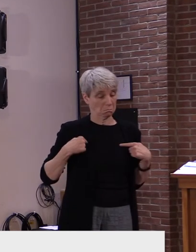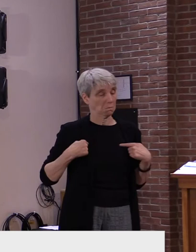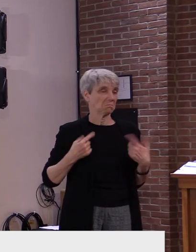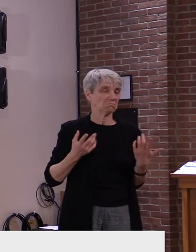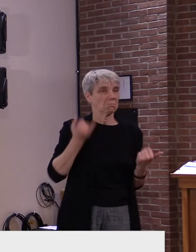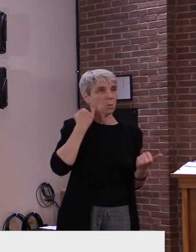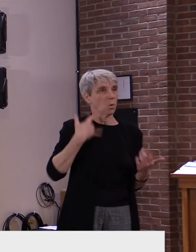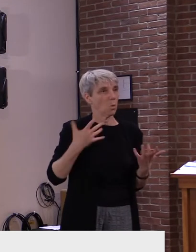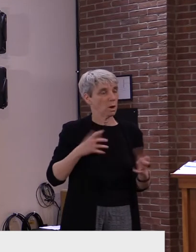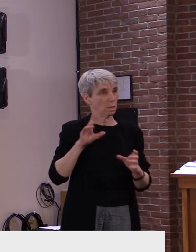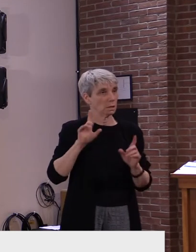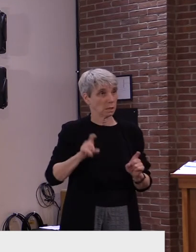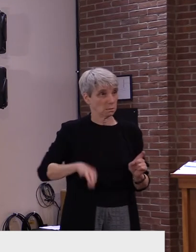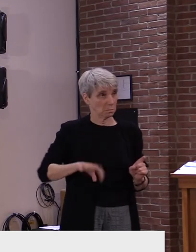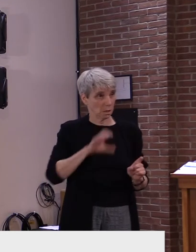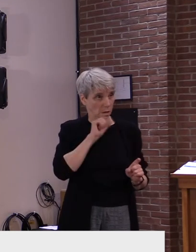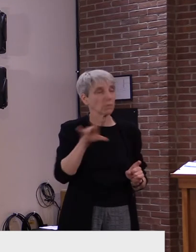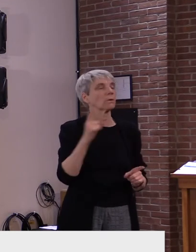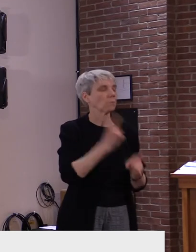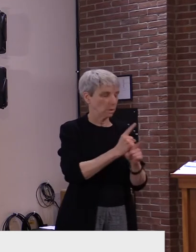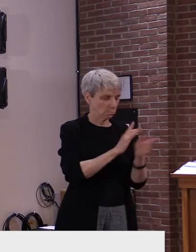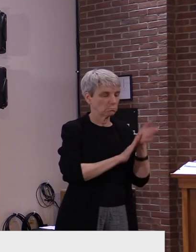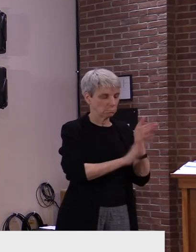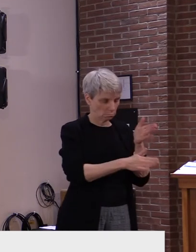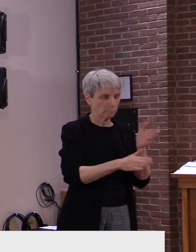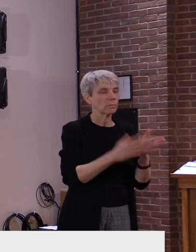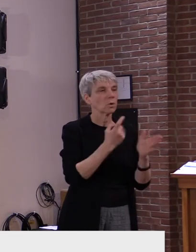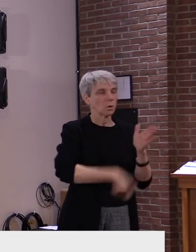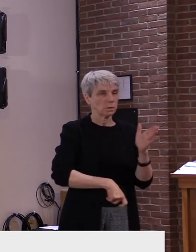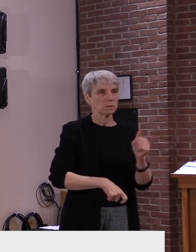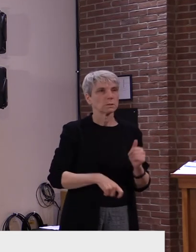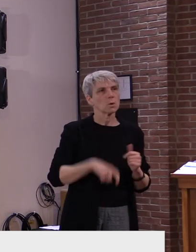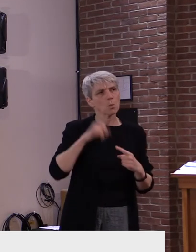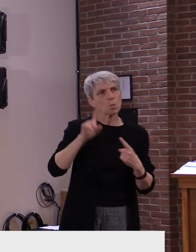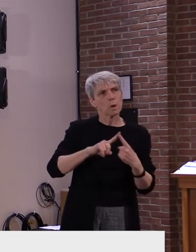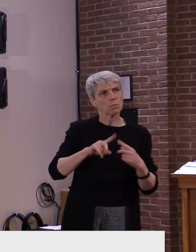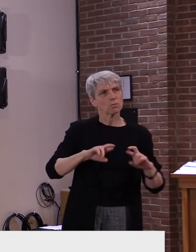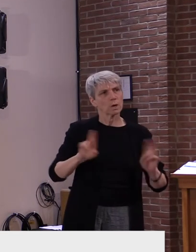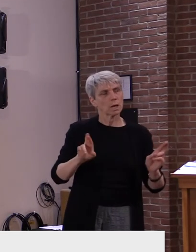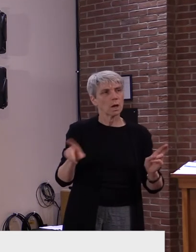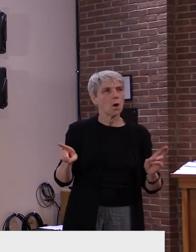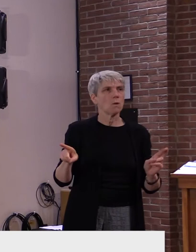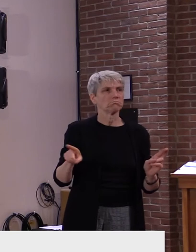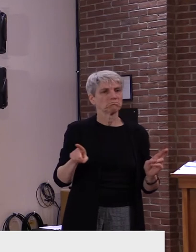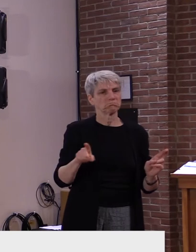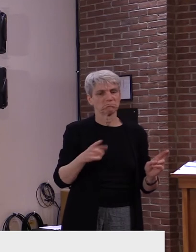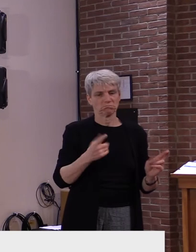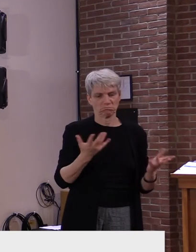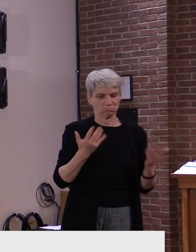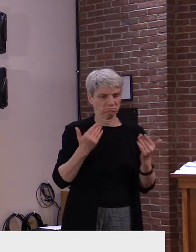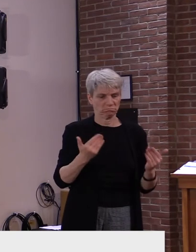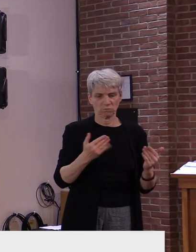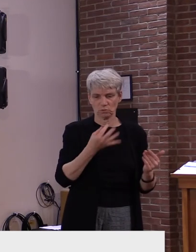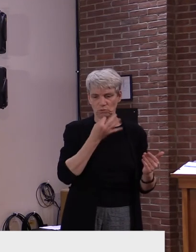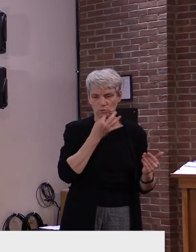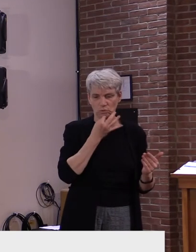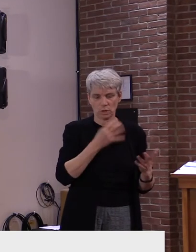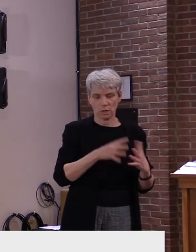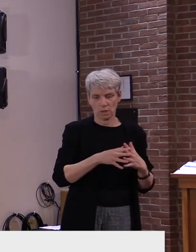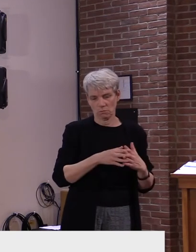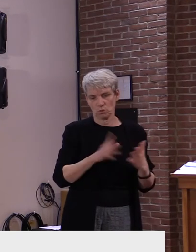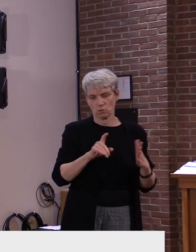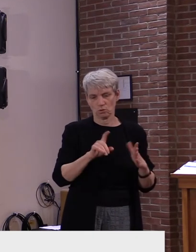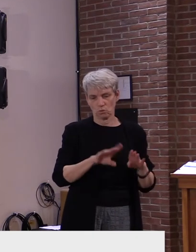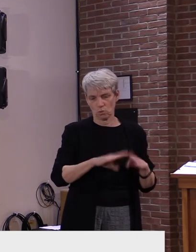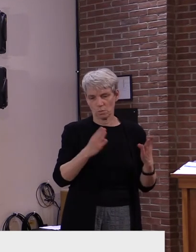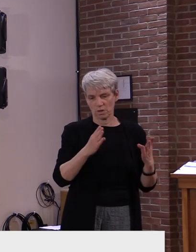and then do you have an idea of when this might be up and running uh i would say within we will roll it out but i said we're starting to roll we'll start